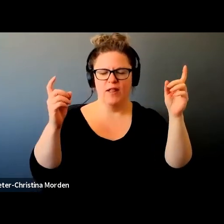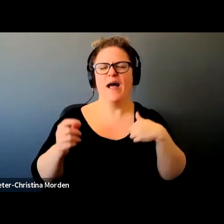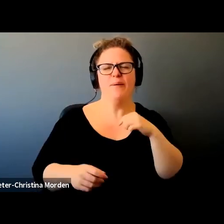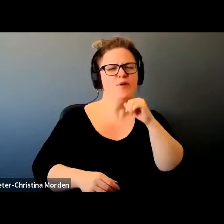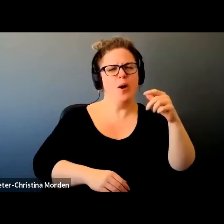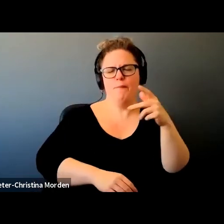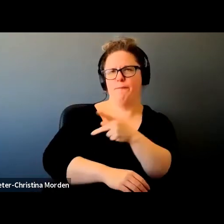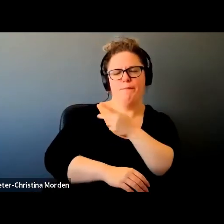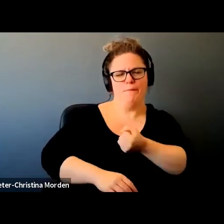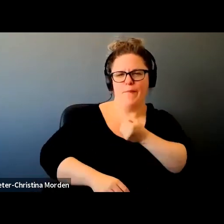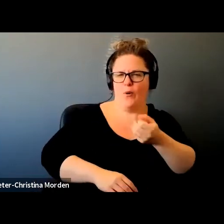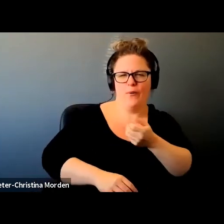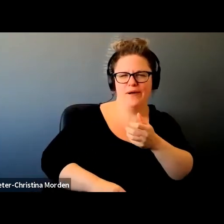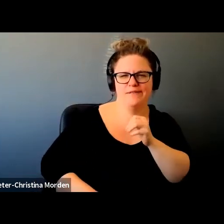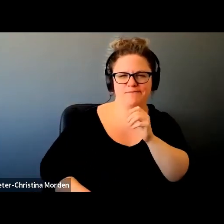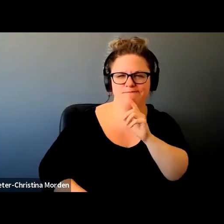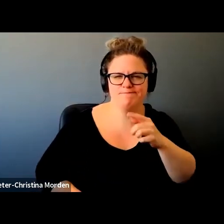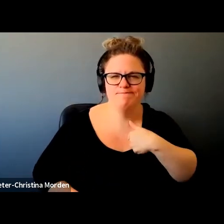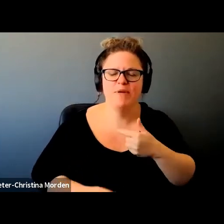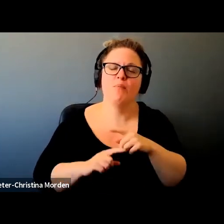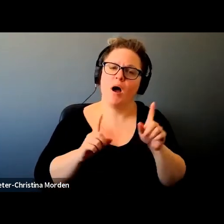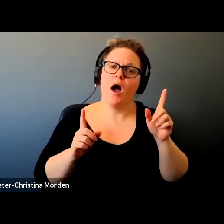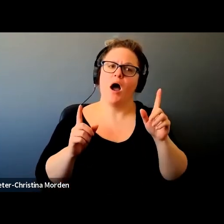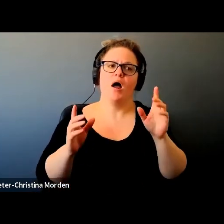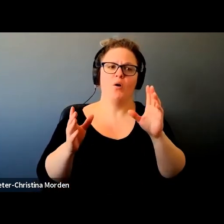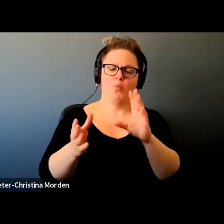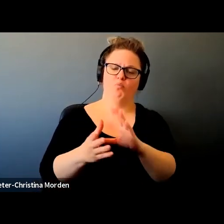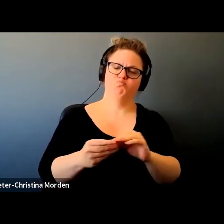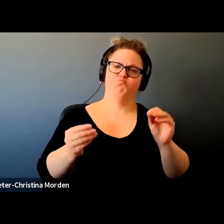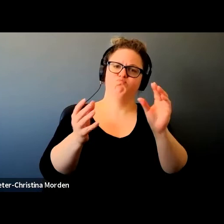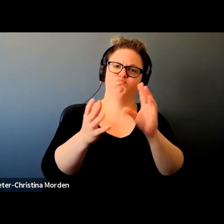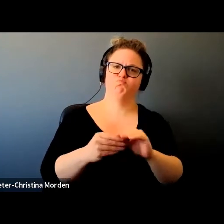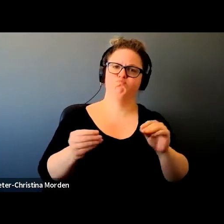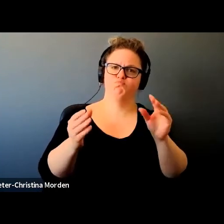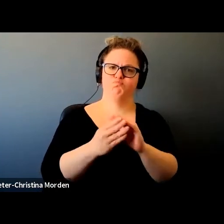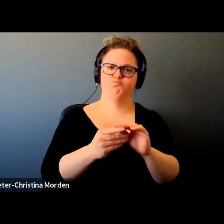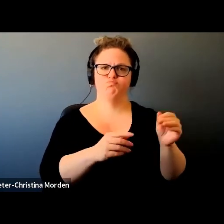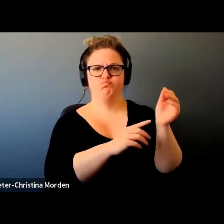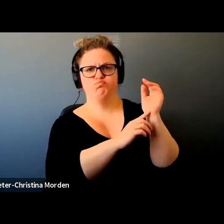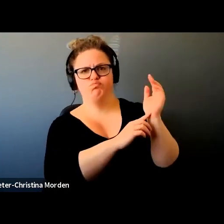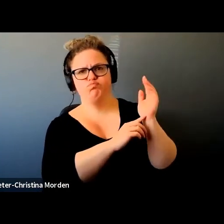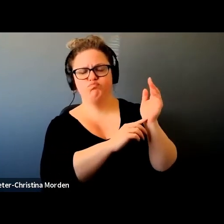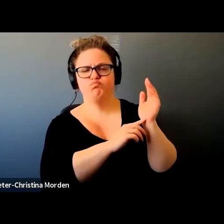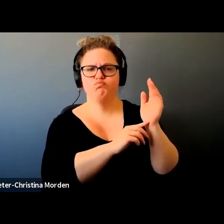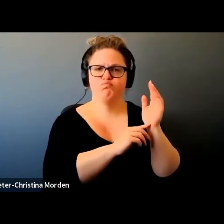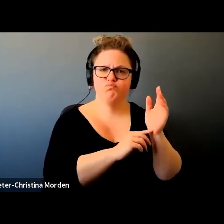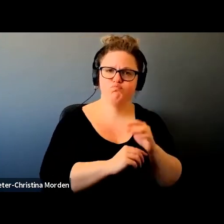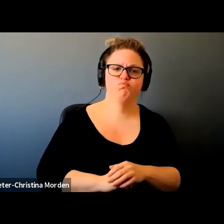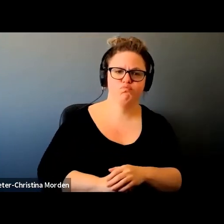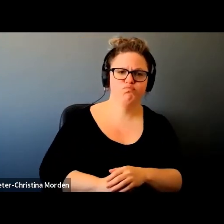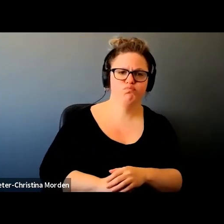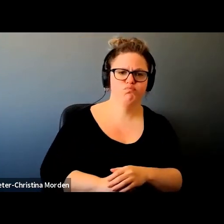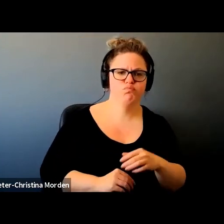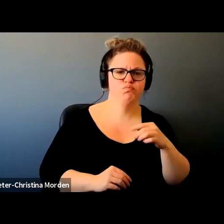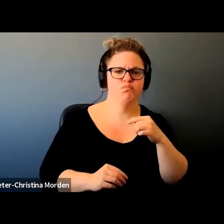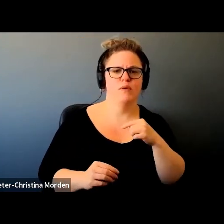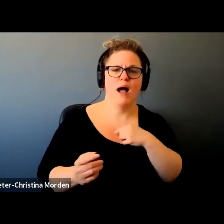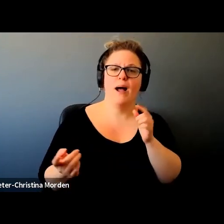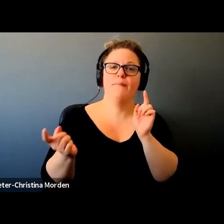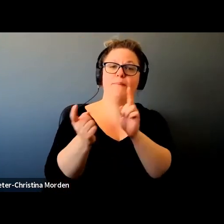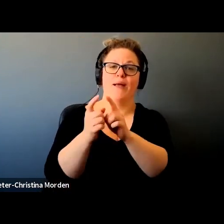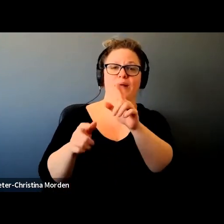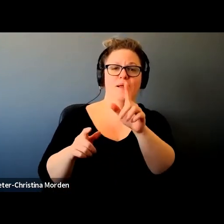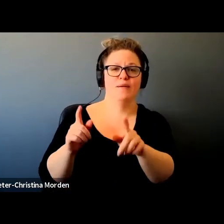a door that opened that I stepped through. Eventually, it hooked me up with the Cluster Festival, which is